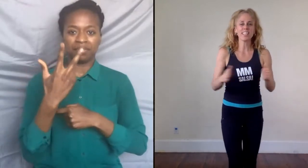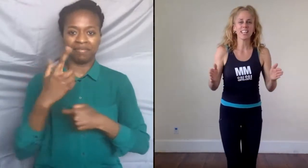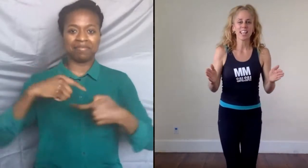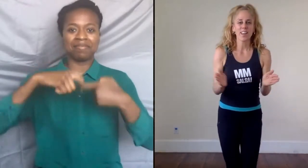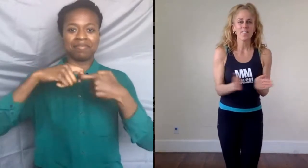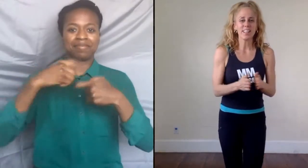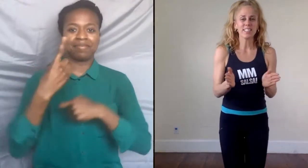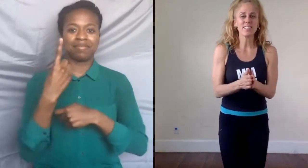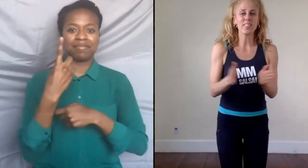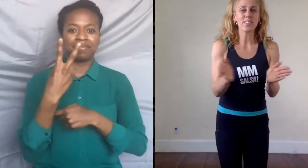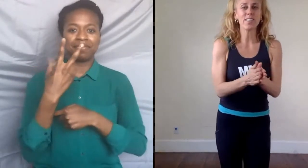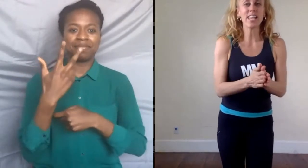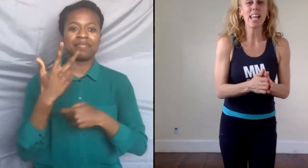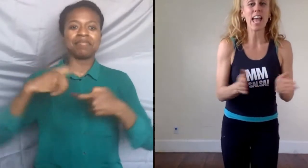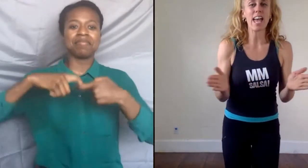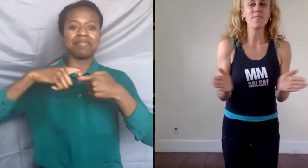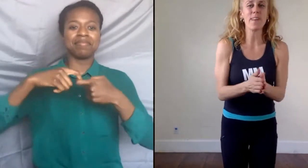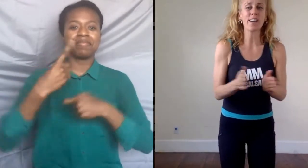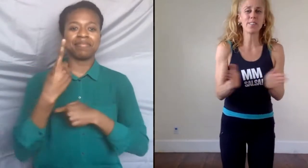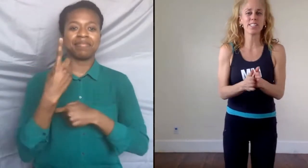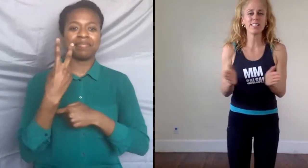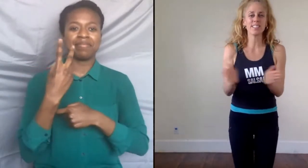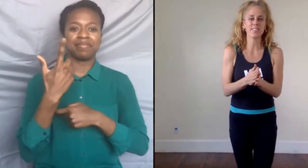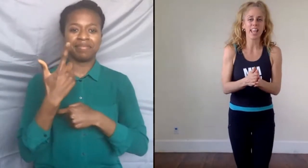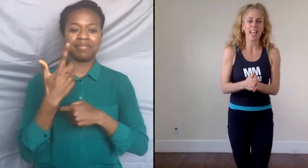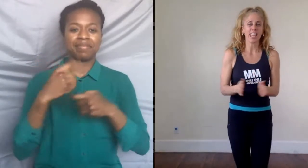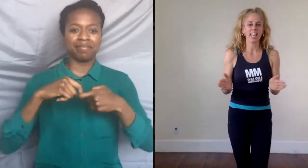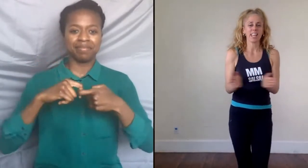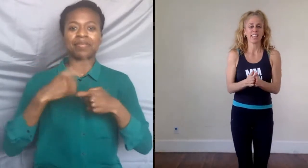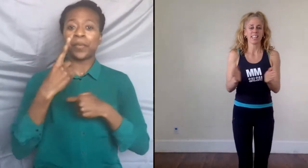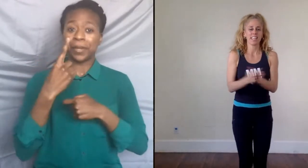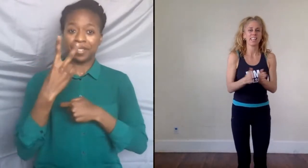2, 3. 1, 2, 3. And backwards.